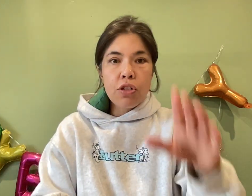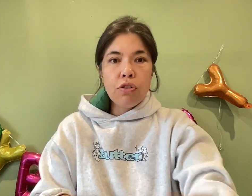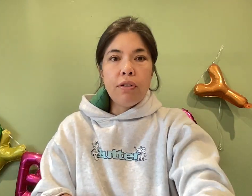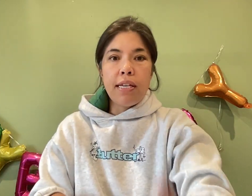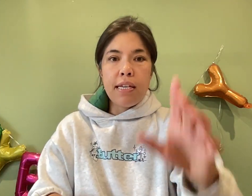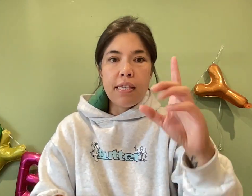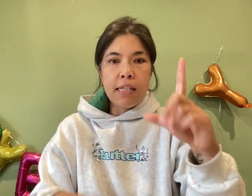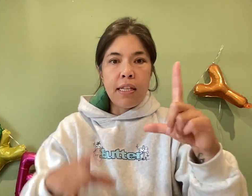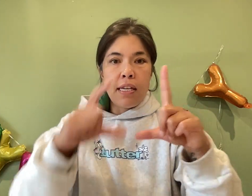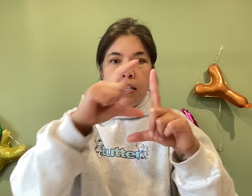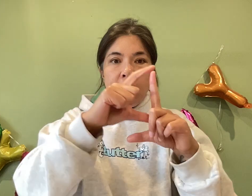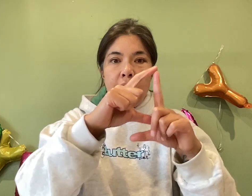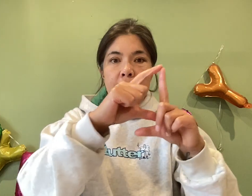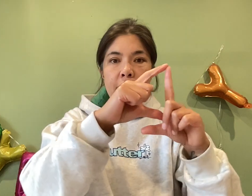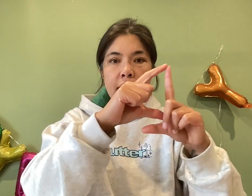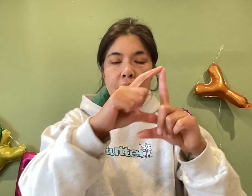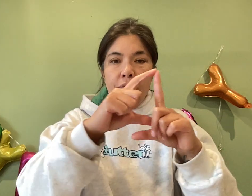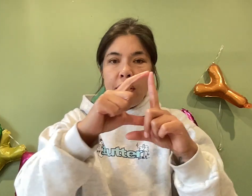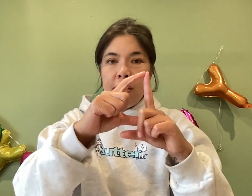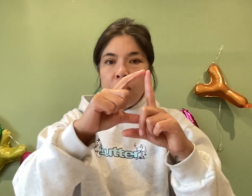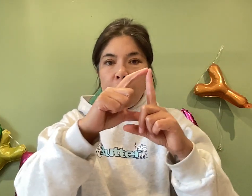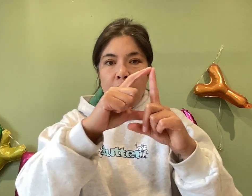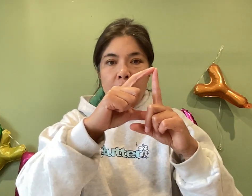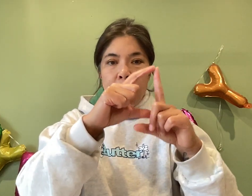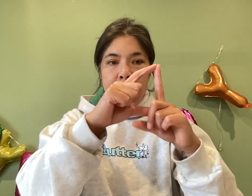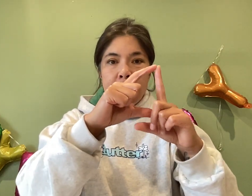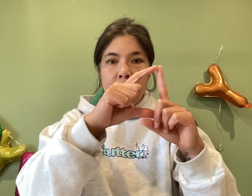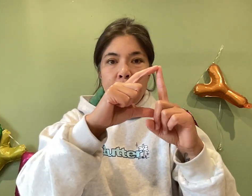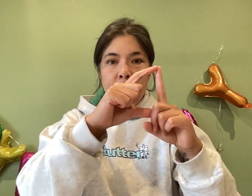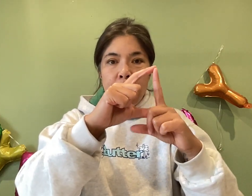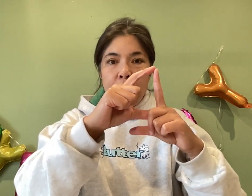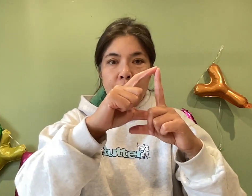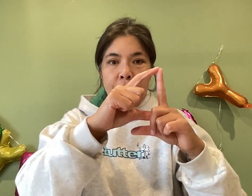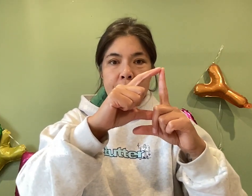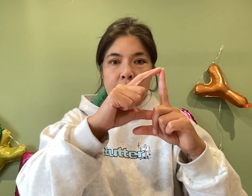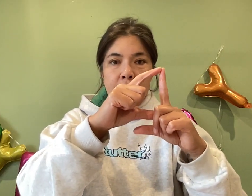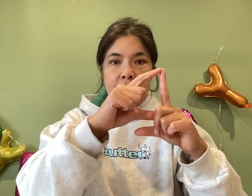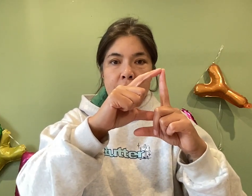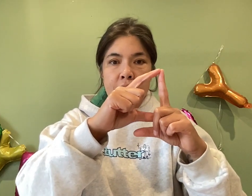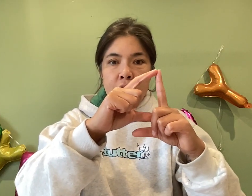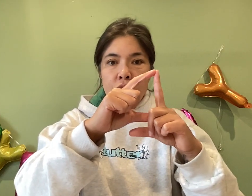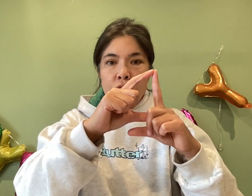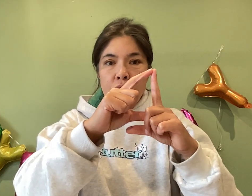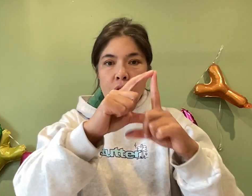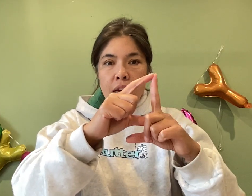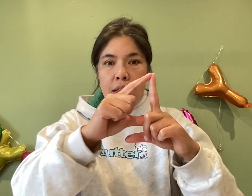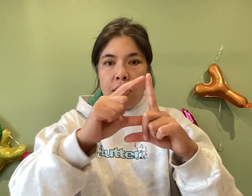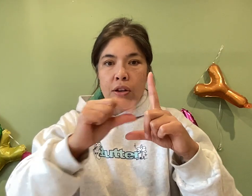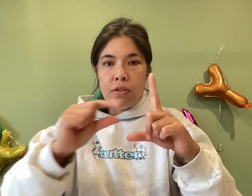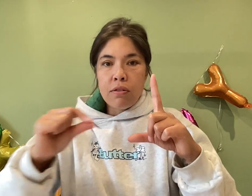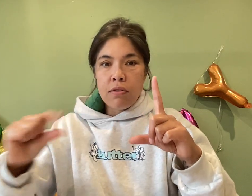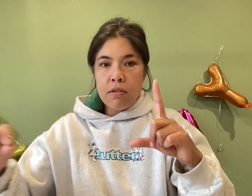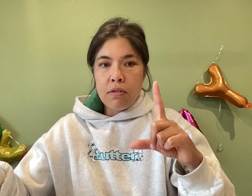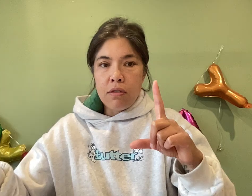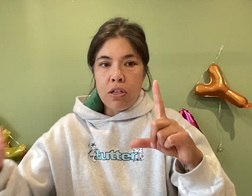Digital is the letter D. We've done this one a couple of weeks ago, but we'll revisit it. Digital, and then you go